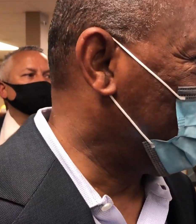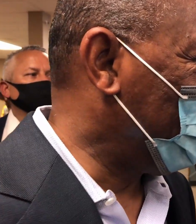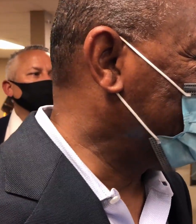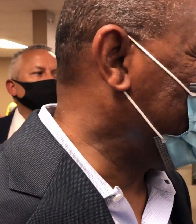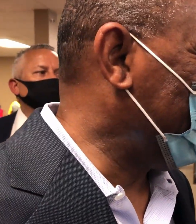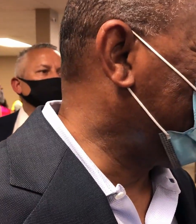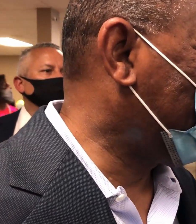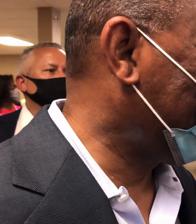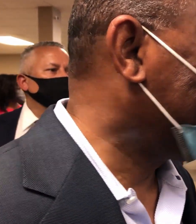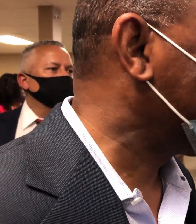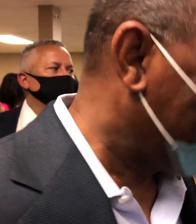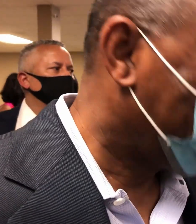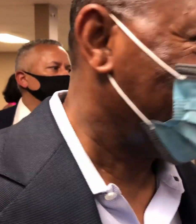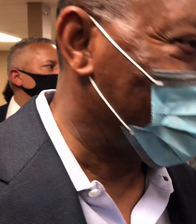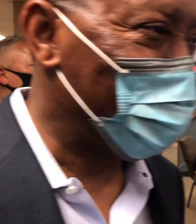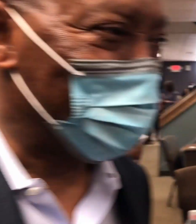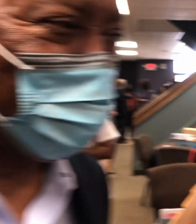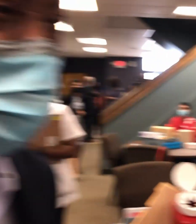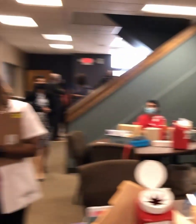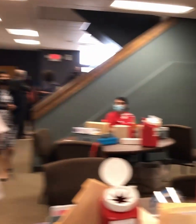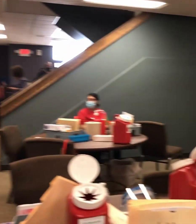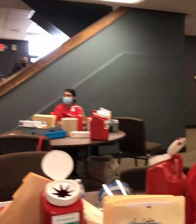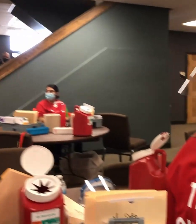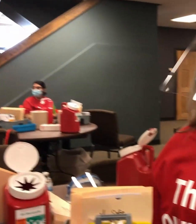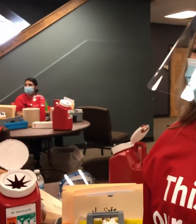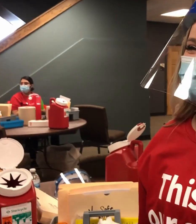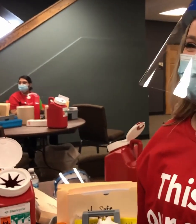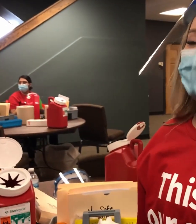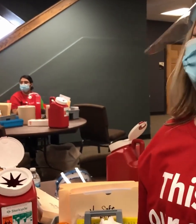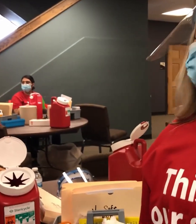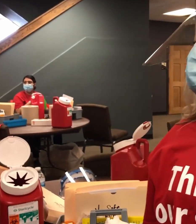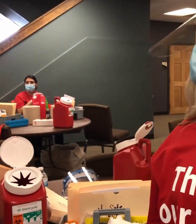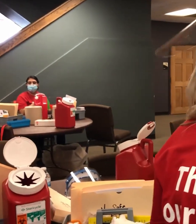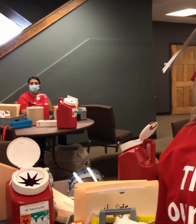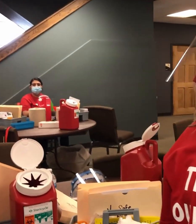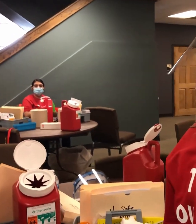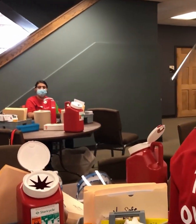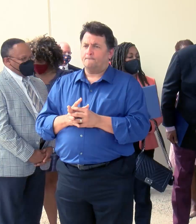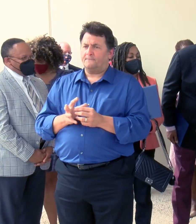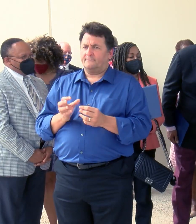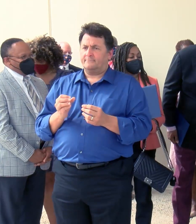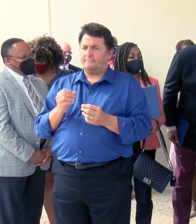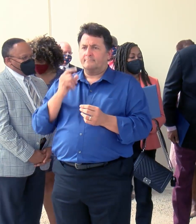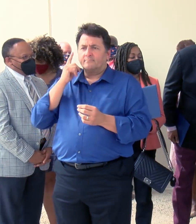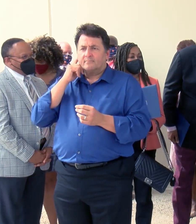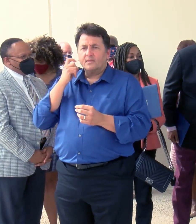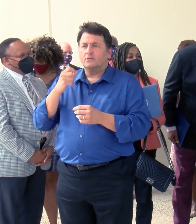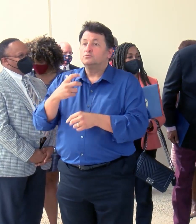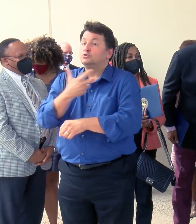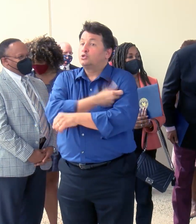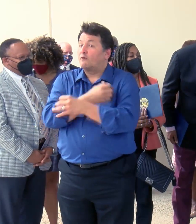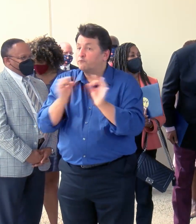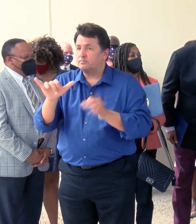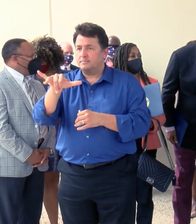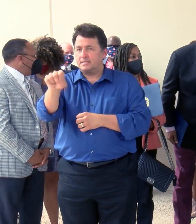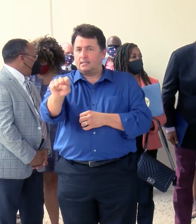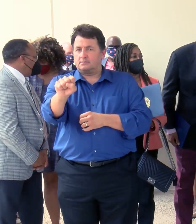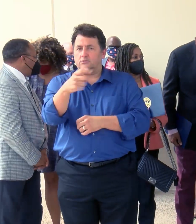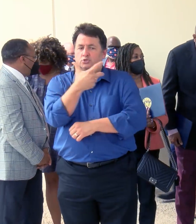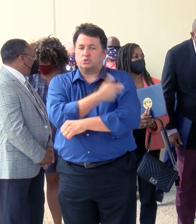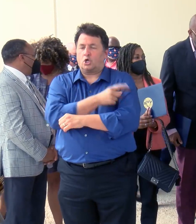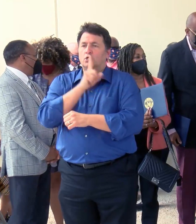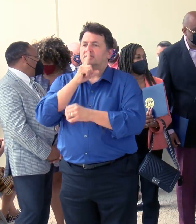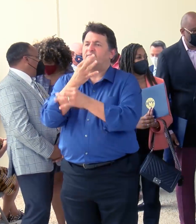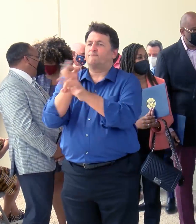You one of the vaccinators? Yes, sir. Good. Yes. It's been a good day. It's been a great day. The shots are free. The shots